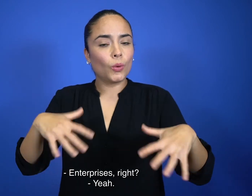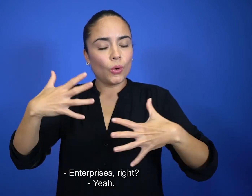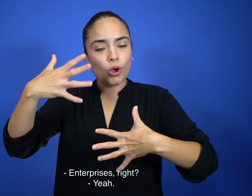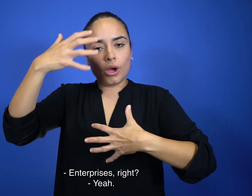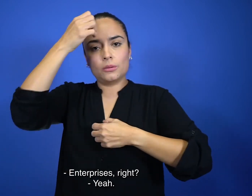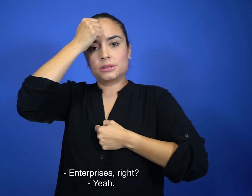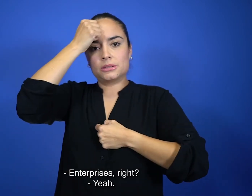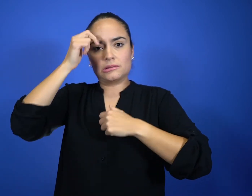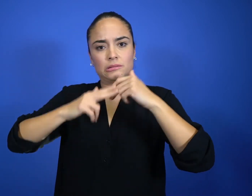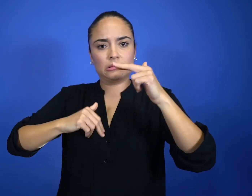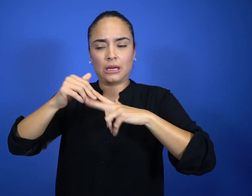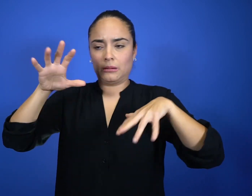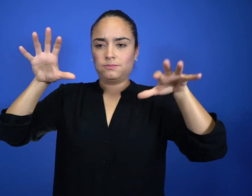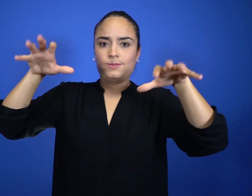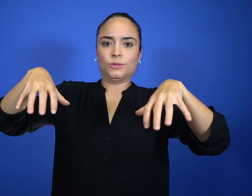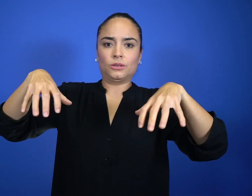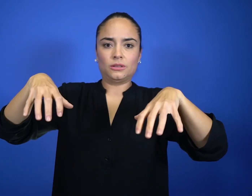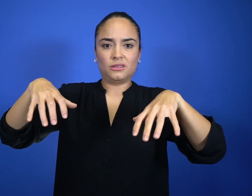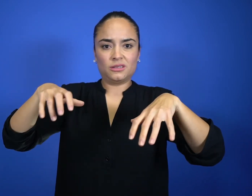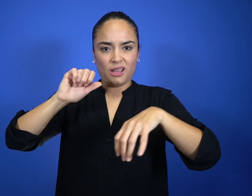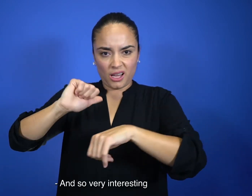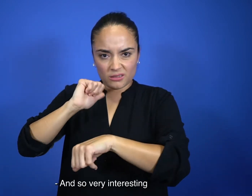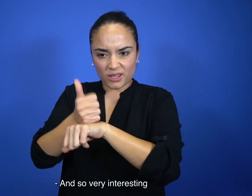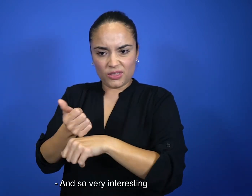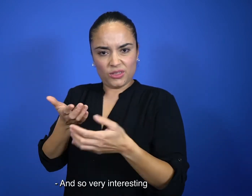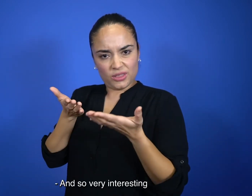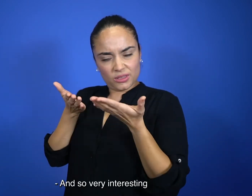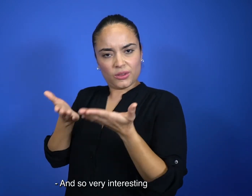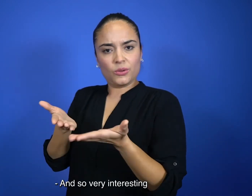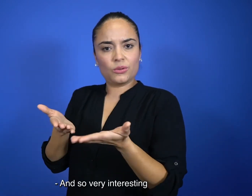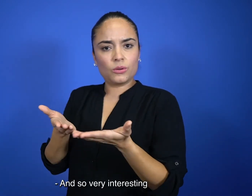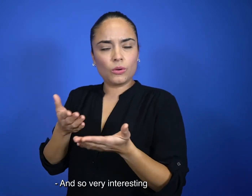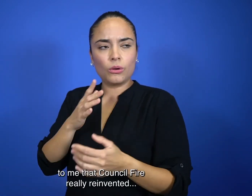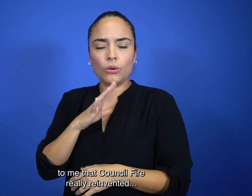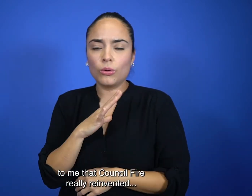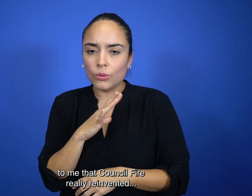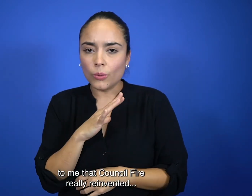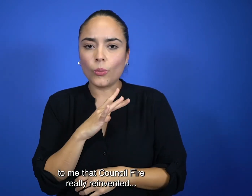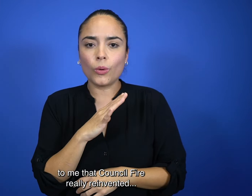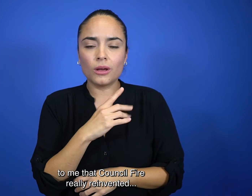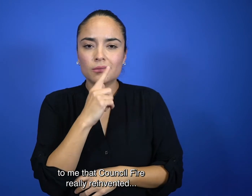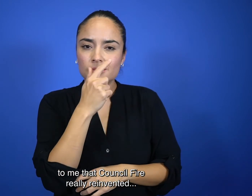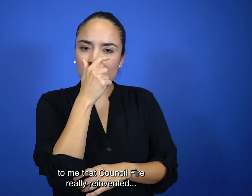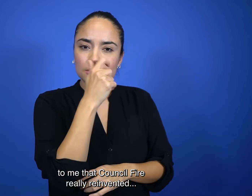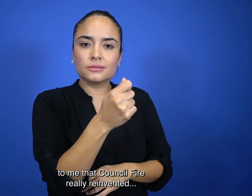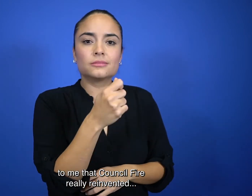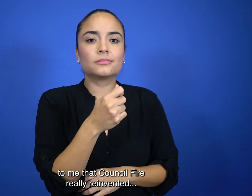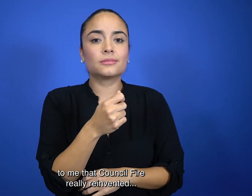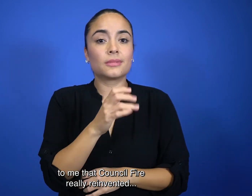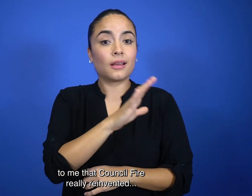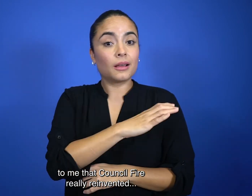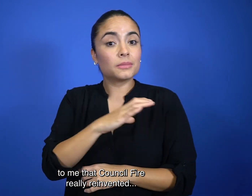Yeah. And so very interesting to me that Council Fire really reinvented,